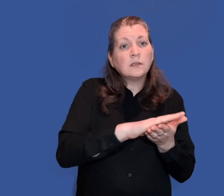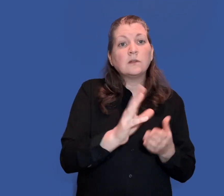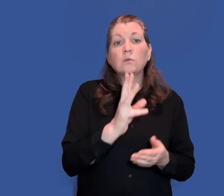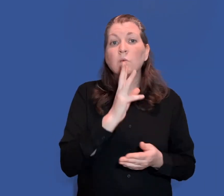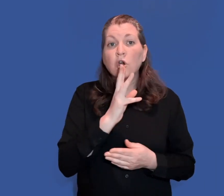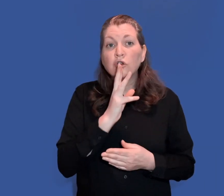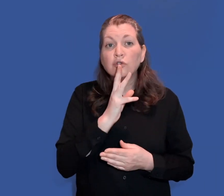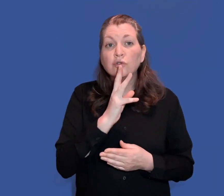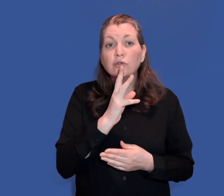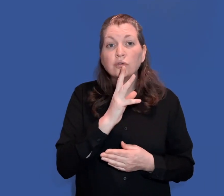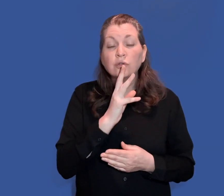Category E